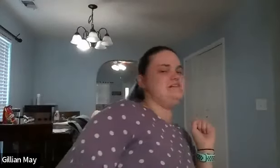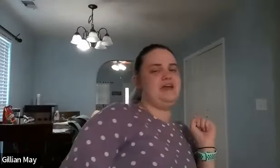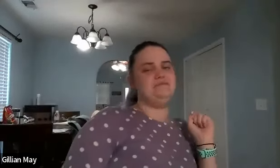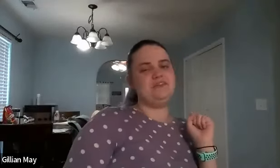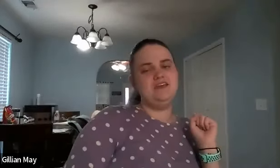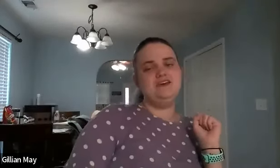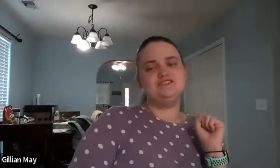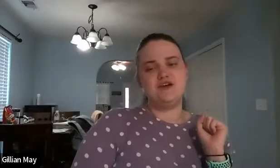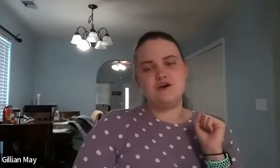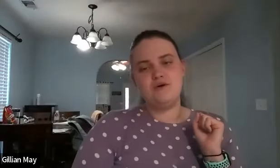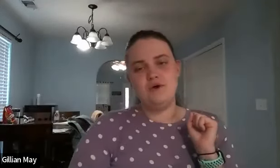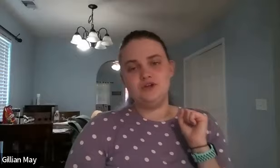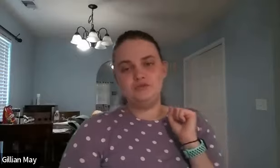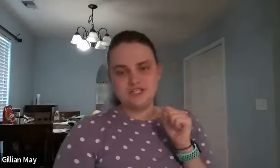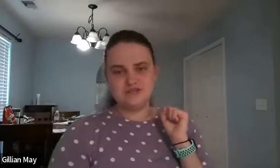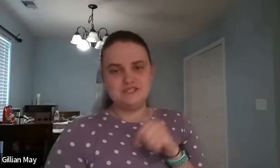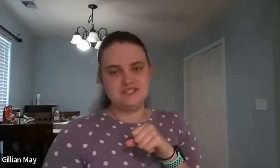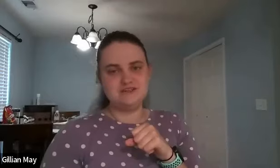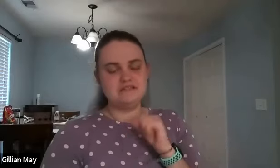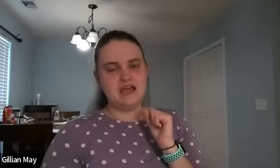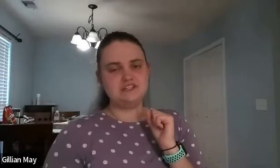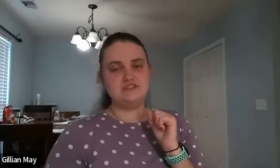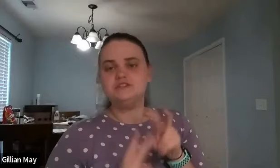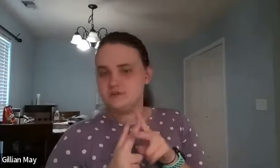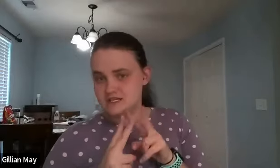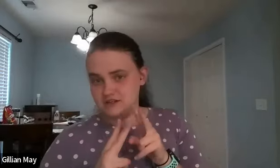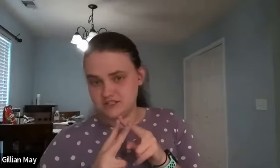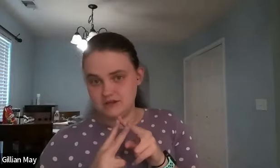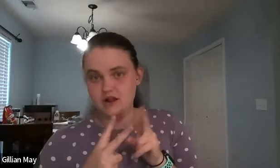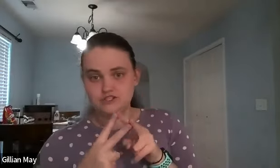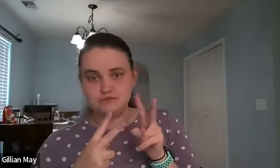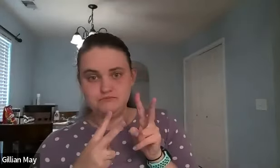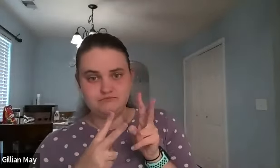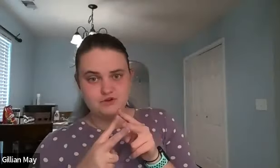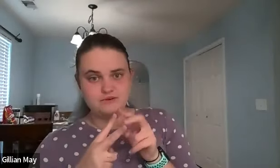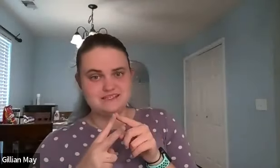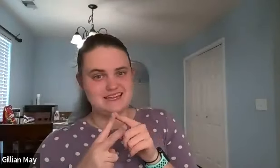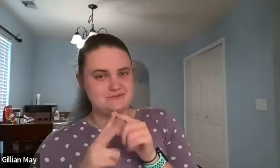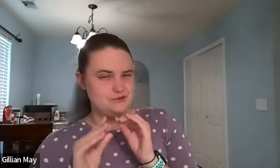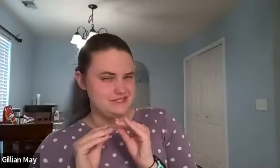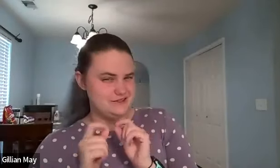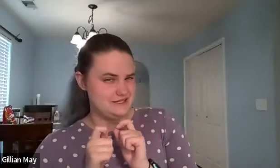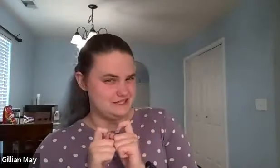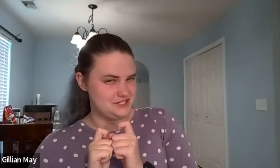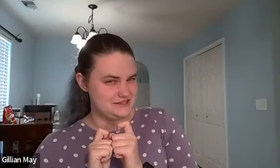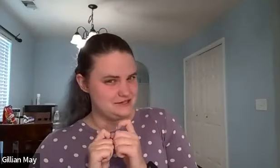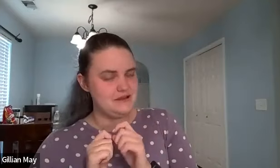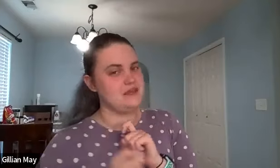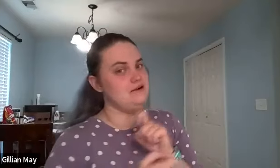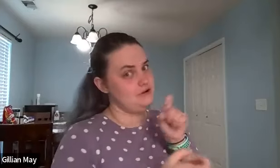Okay. So what you would do is actually, there are 2 ways you can do it. I'll show both because I am twisting your sentence just a little, and then I'll go